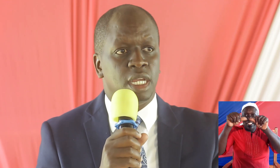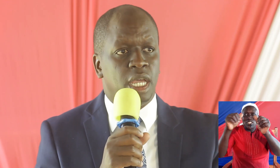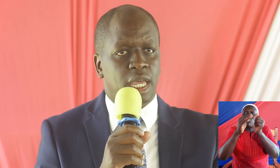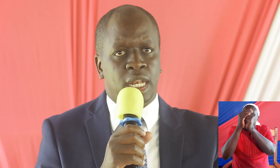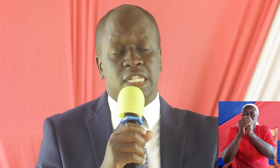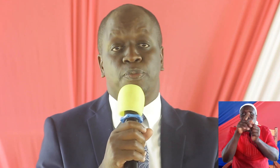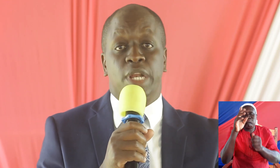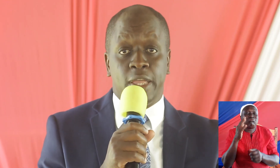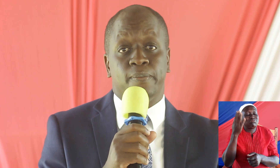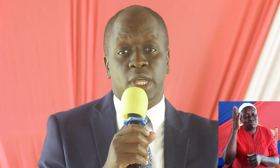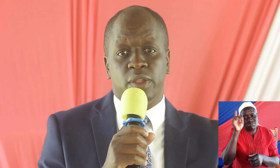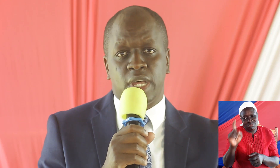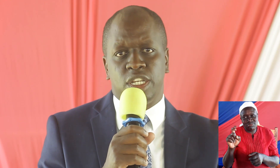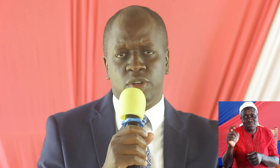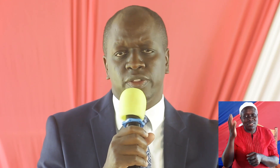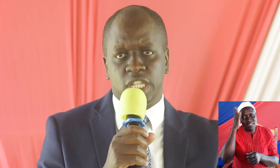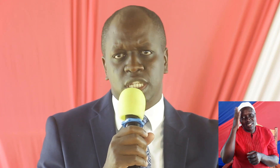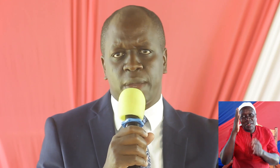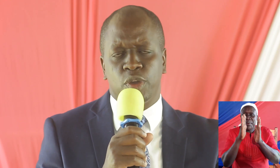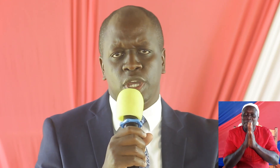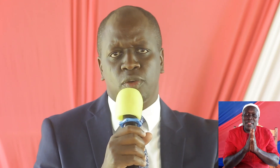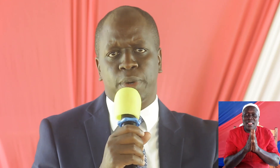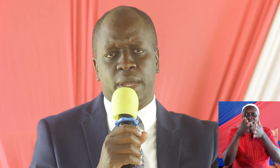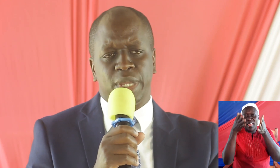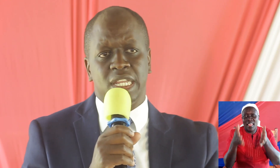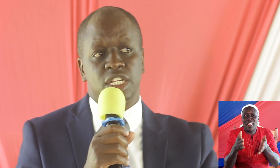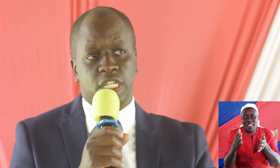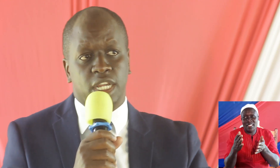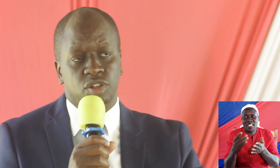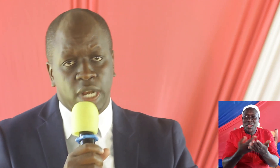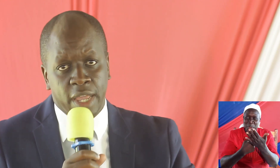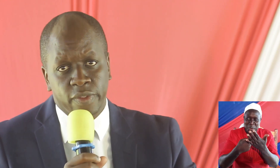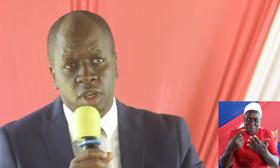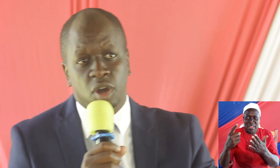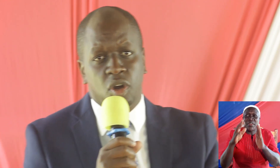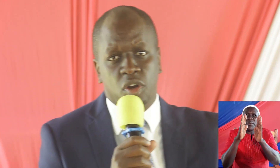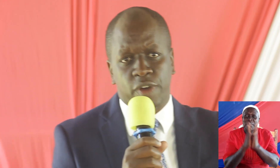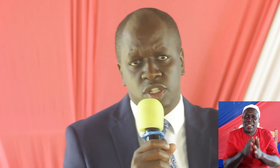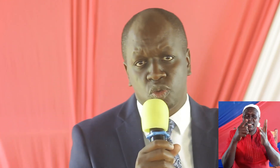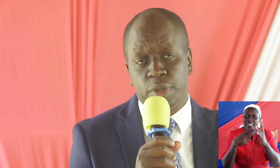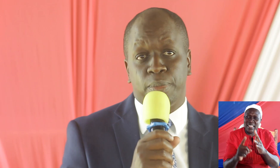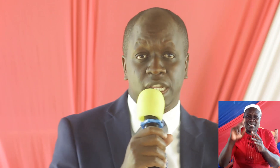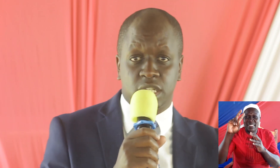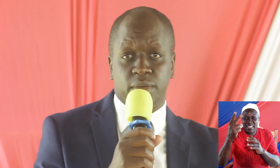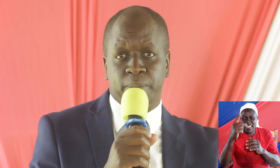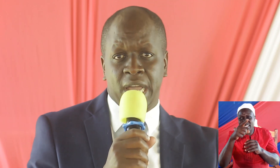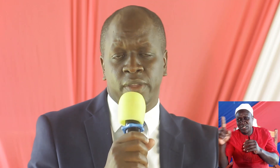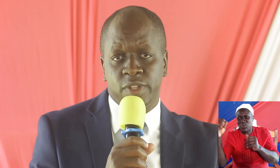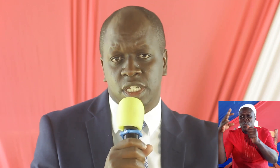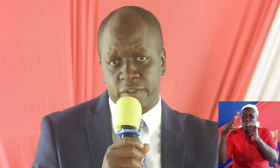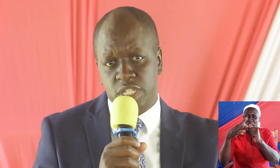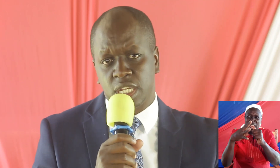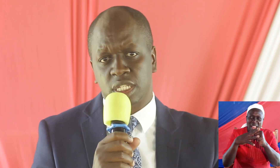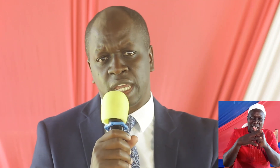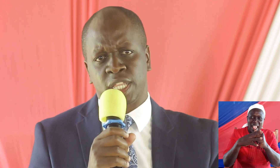mind. And let's pray that during this coming week of prayer, beginning 2nd to 9th, all of us will be blessed by